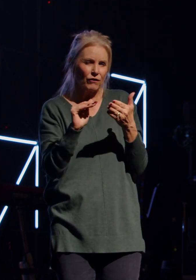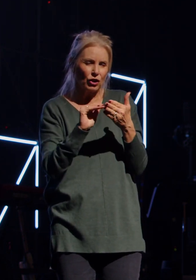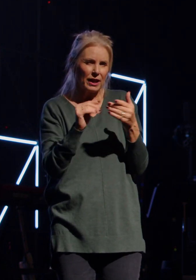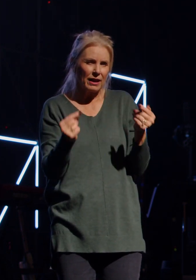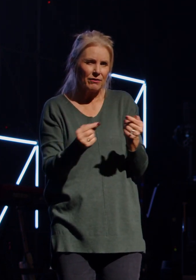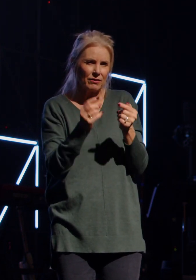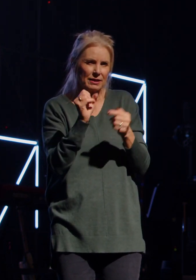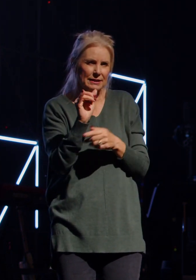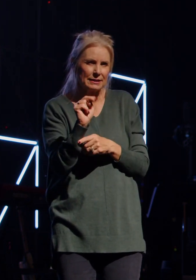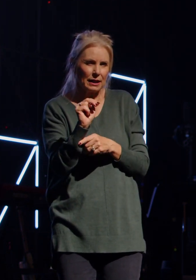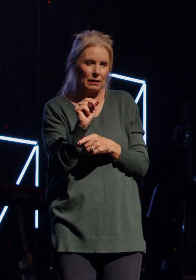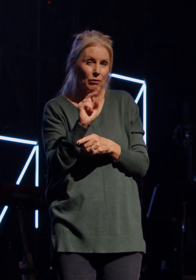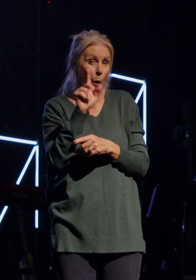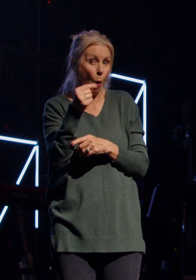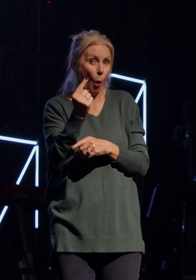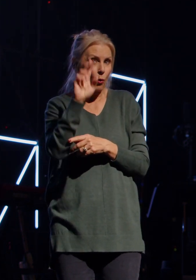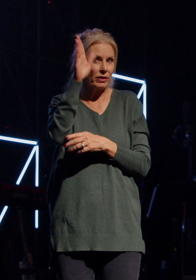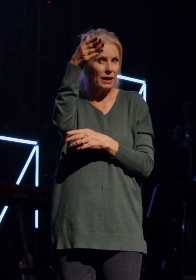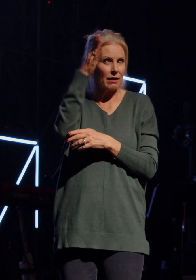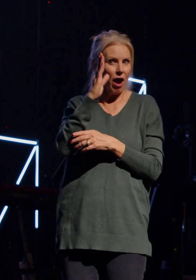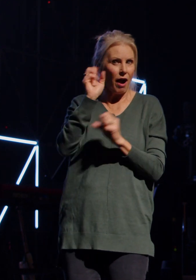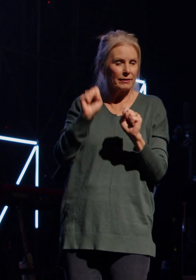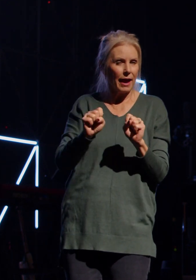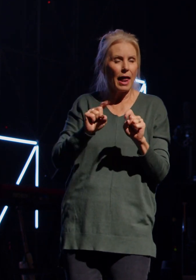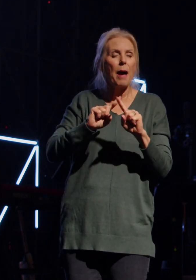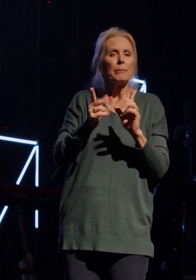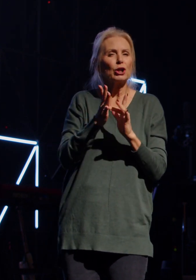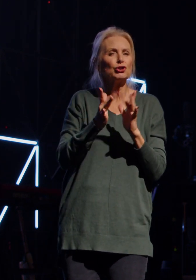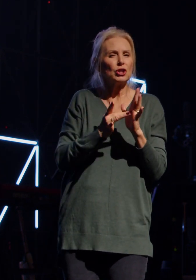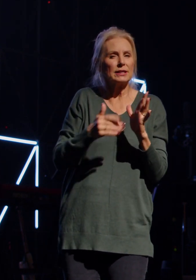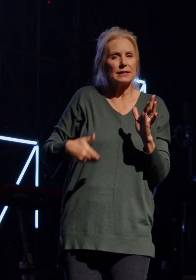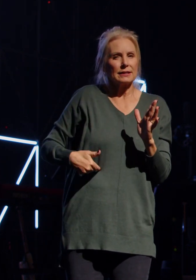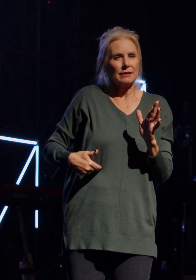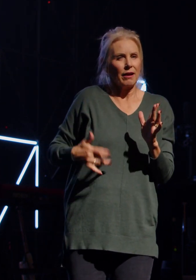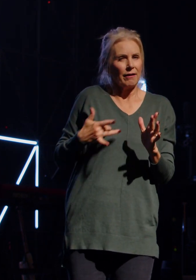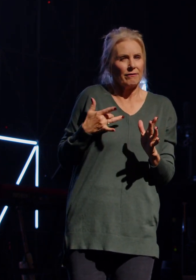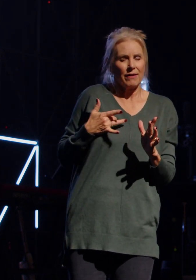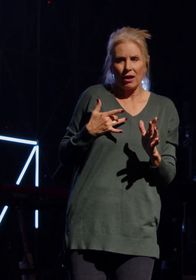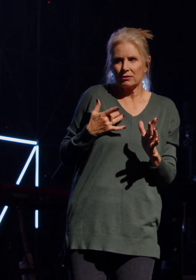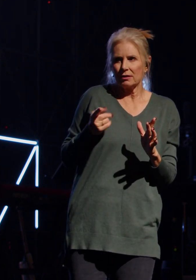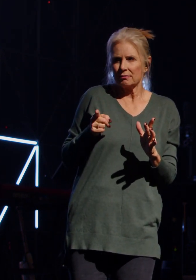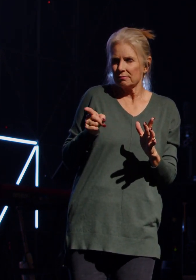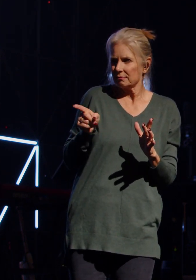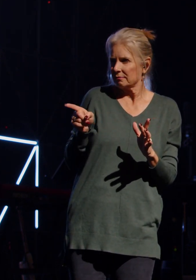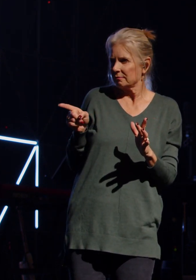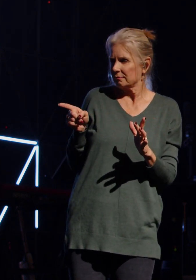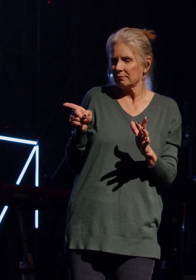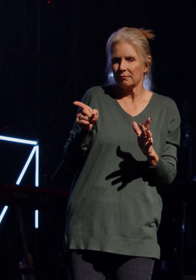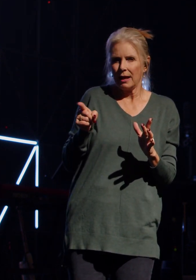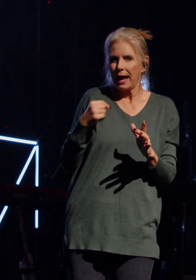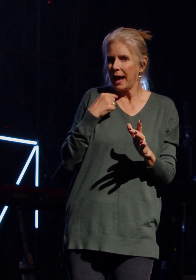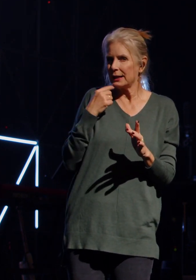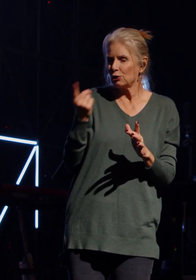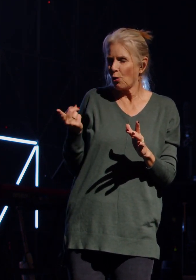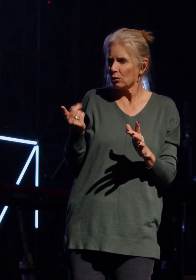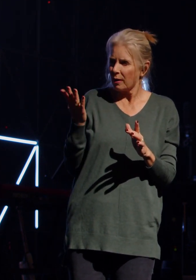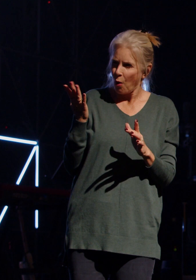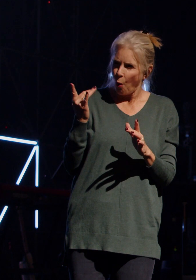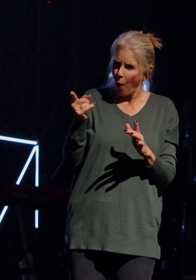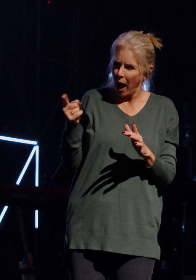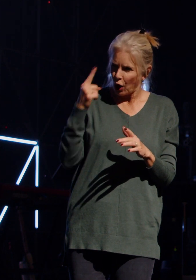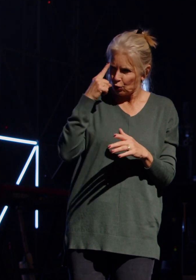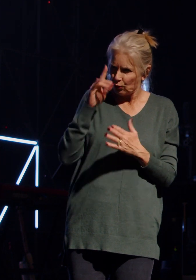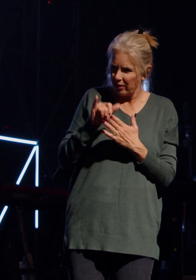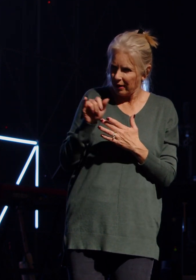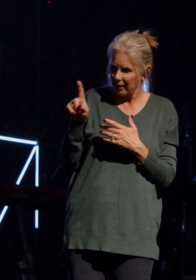God alone?" Immediately Jesus knew in his spirit that this was what they were thinking in their hearts, and he said to them, "Why are you thinking